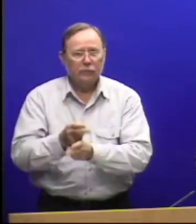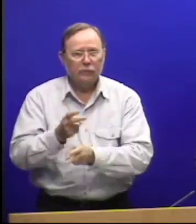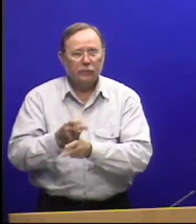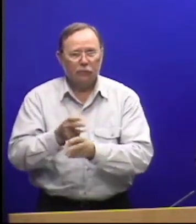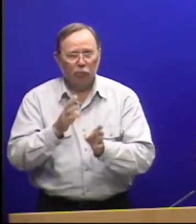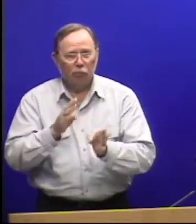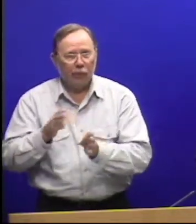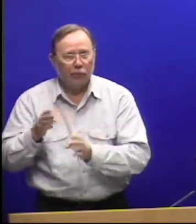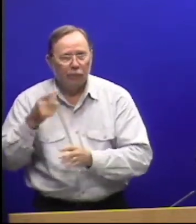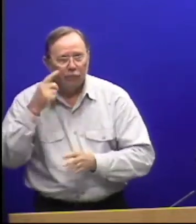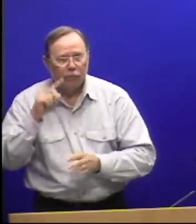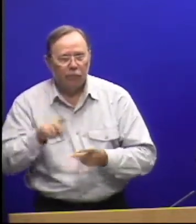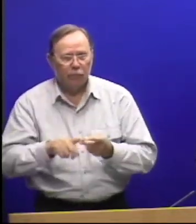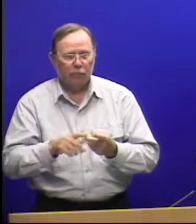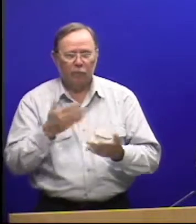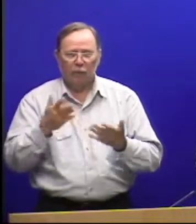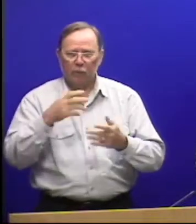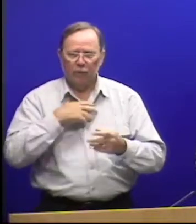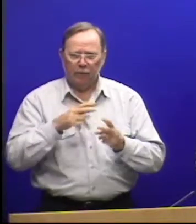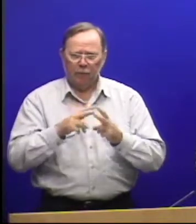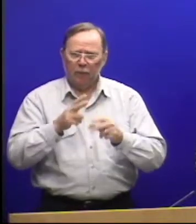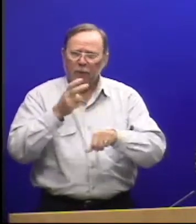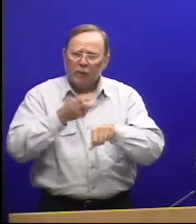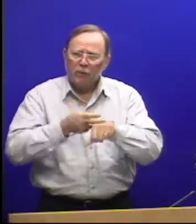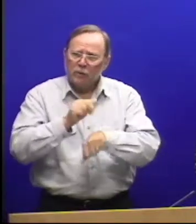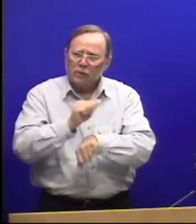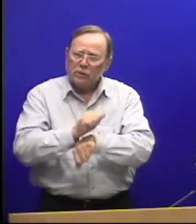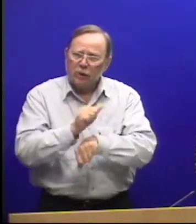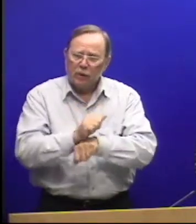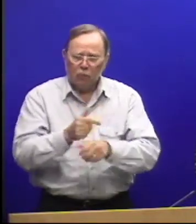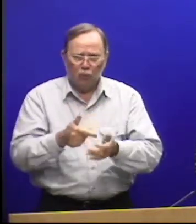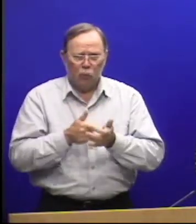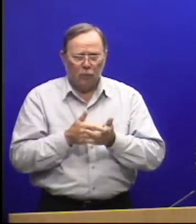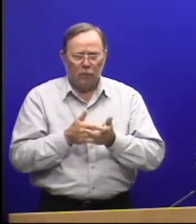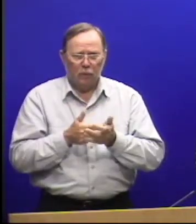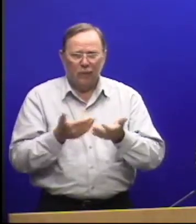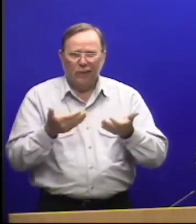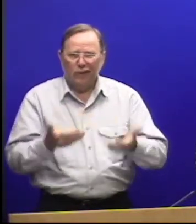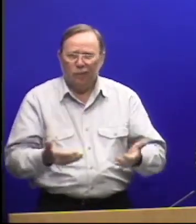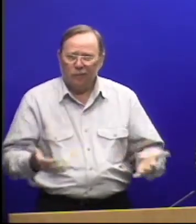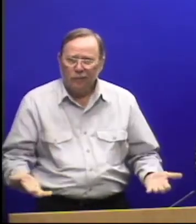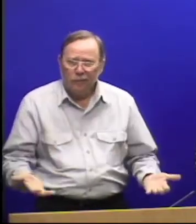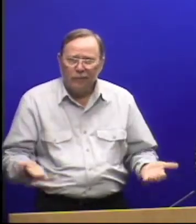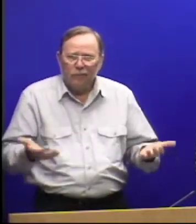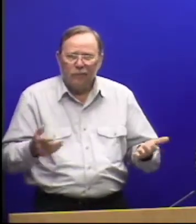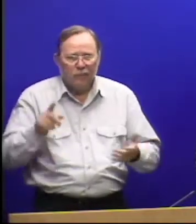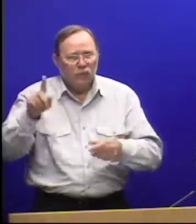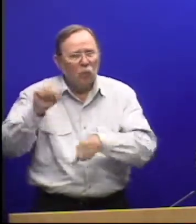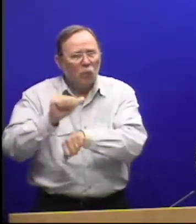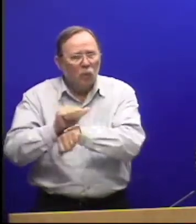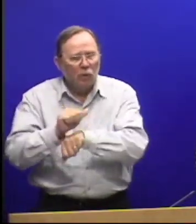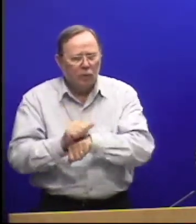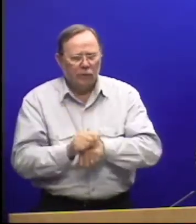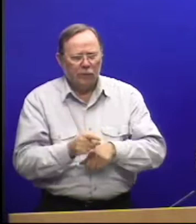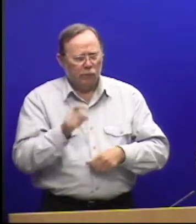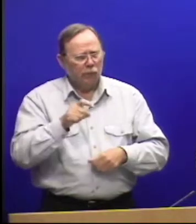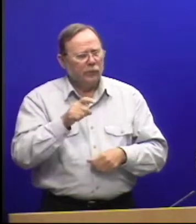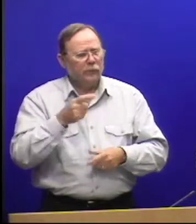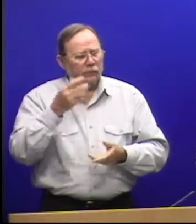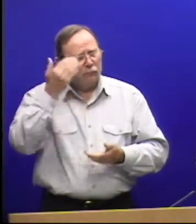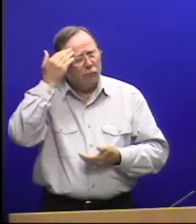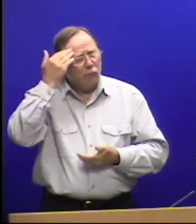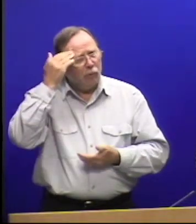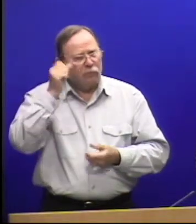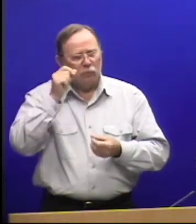may have a very difficult job that requires heavy lifting and work, and you're going to want to know so you can tell your boss and